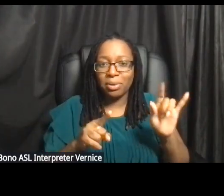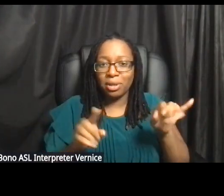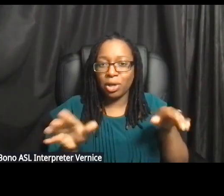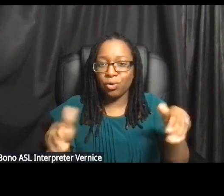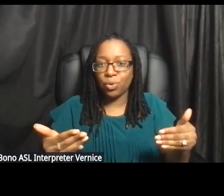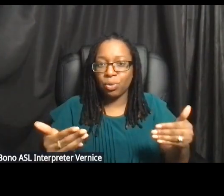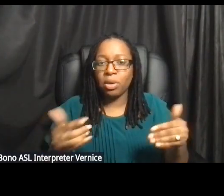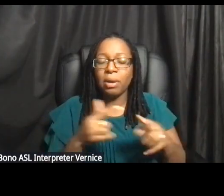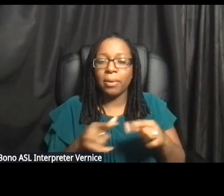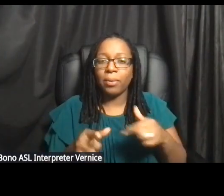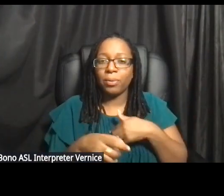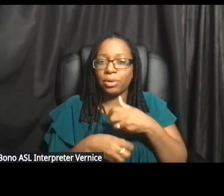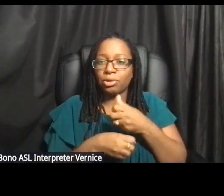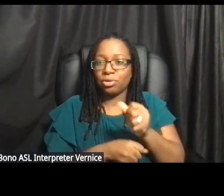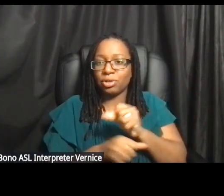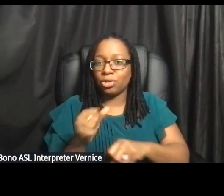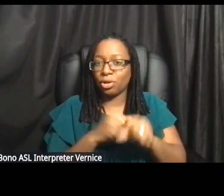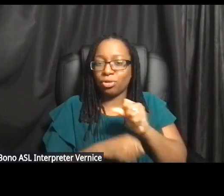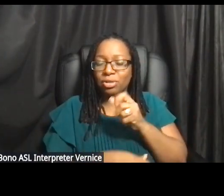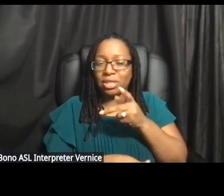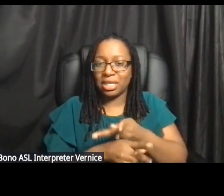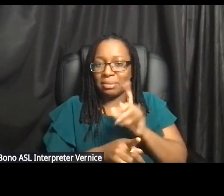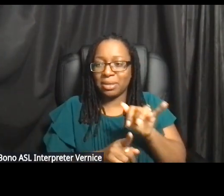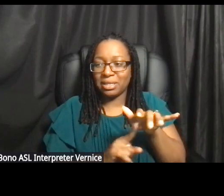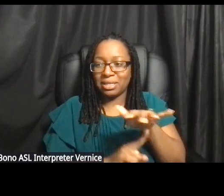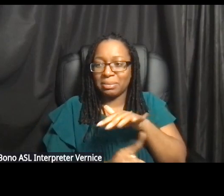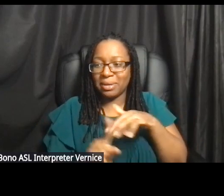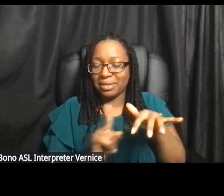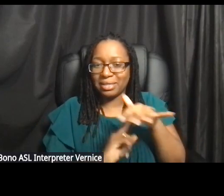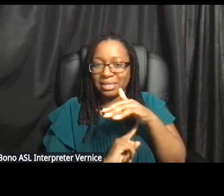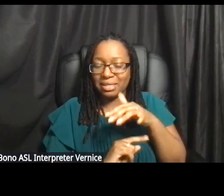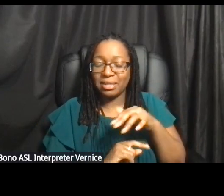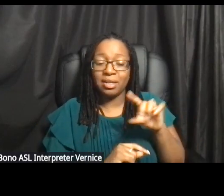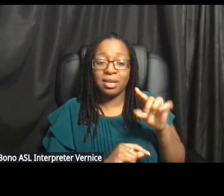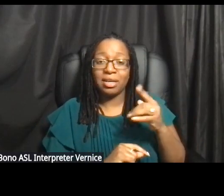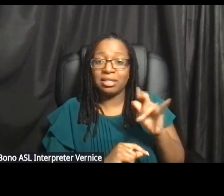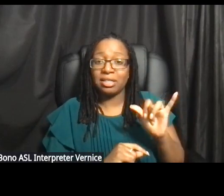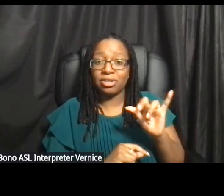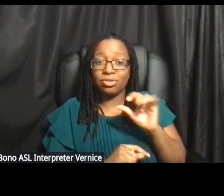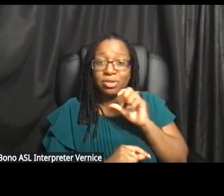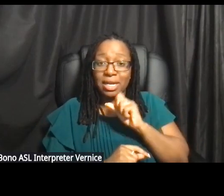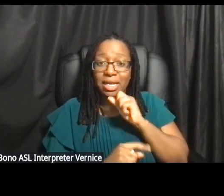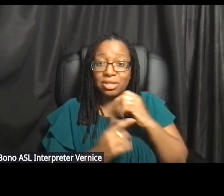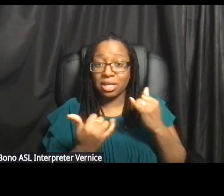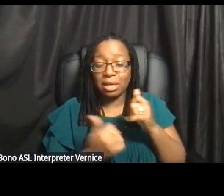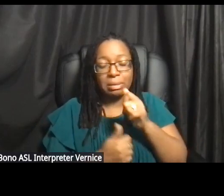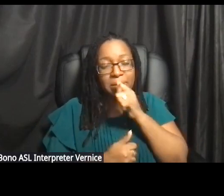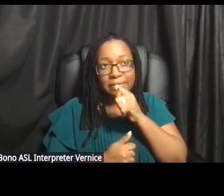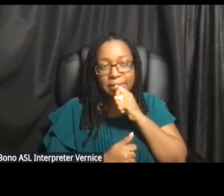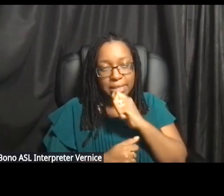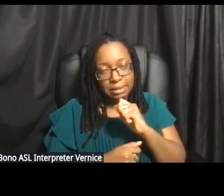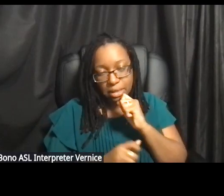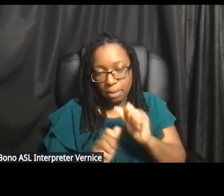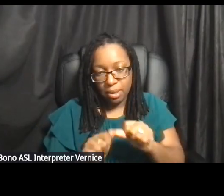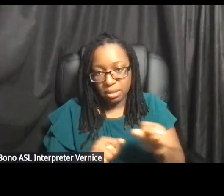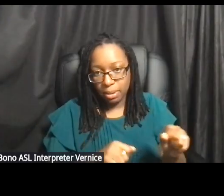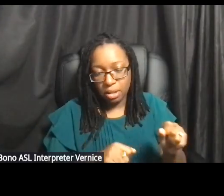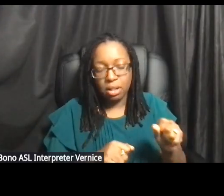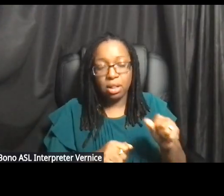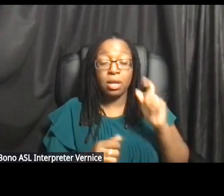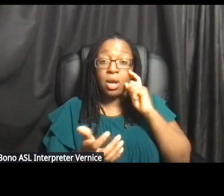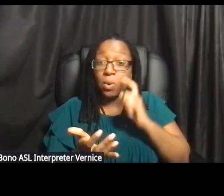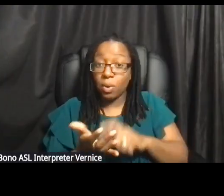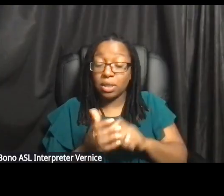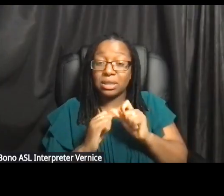that space. And in a digital age where privacy is nearly impossible, where being witnessed is